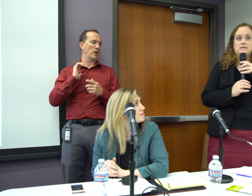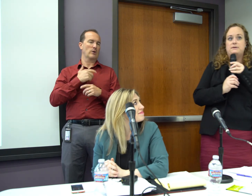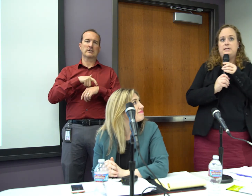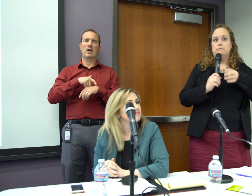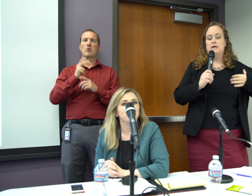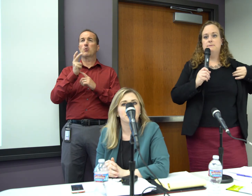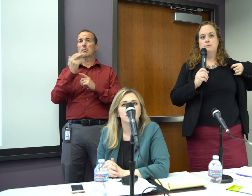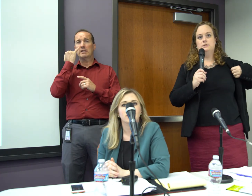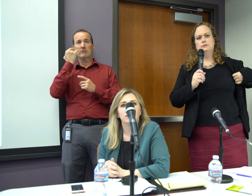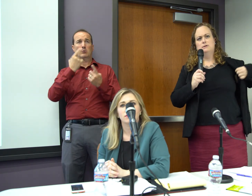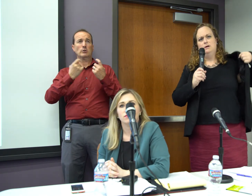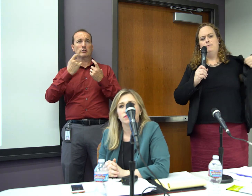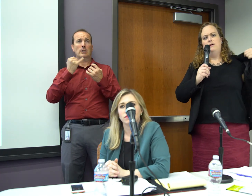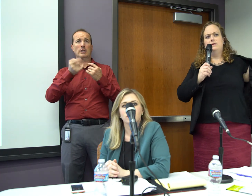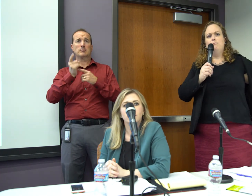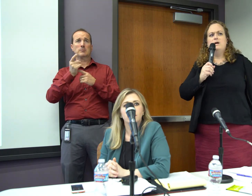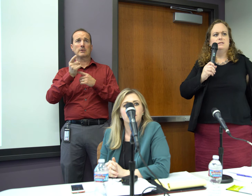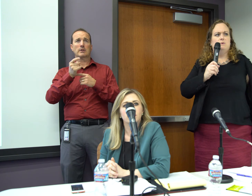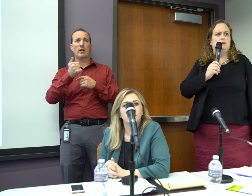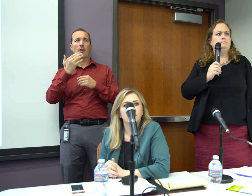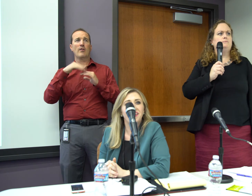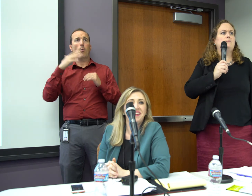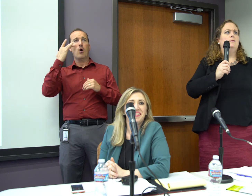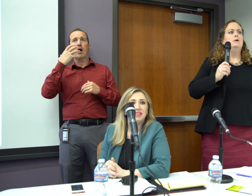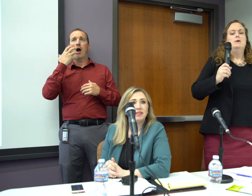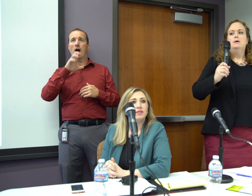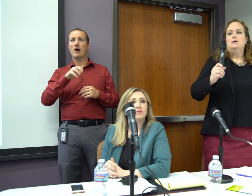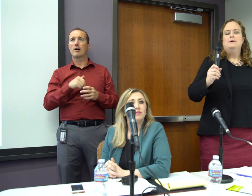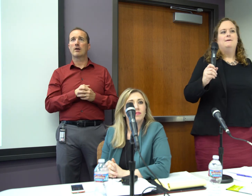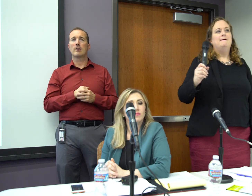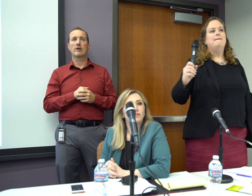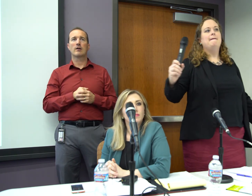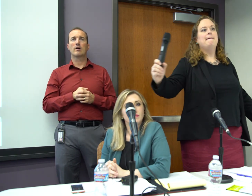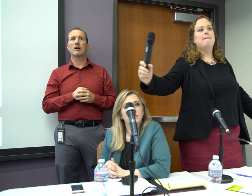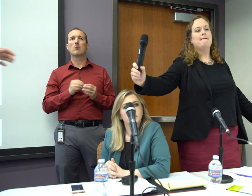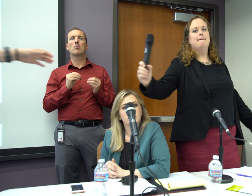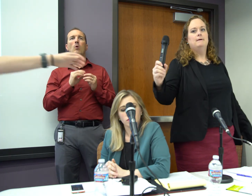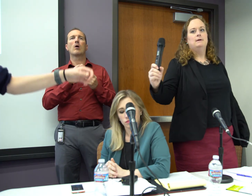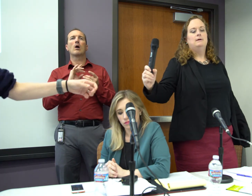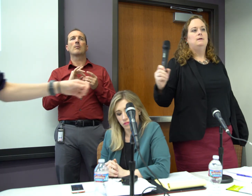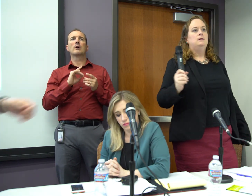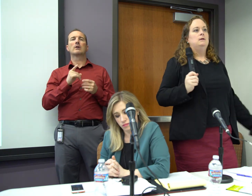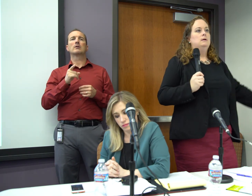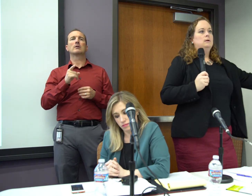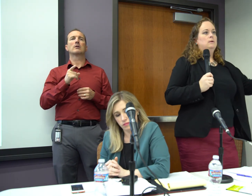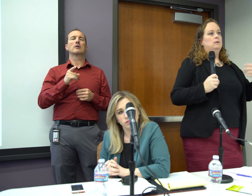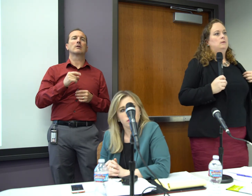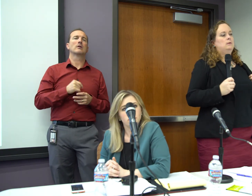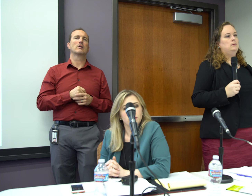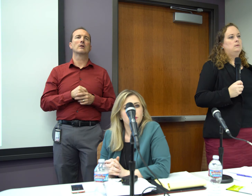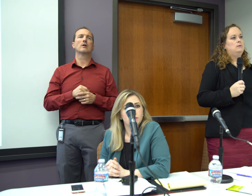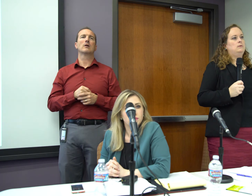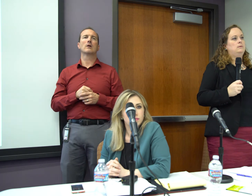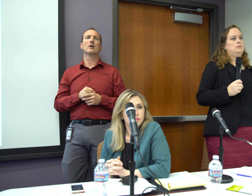have 3 minutes if there's any last minute questions other than why is it so hot? Mine's more of a comment. I can just talk loud. I think all